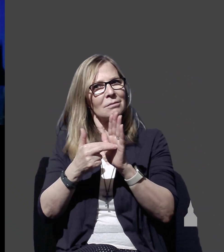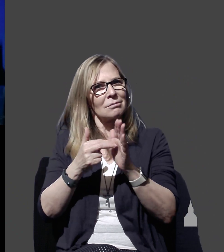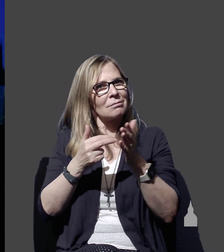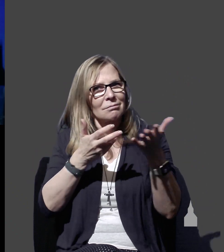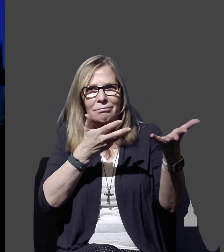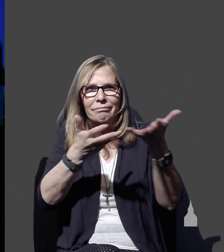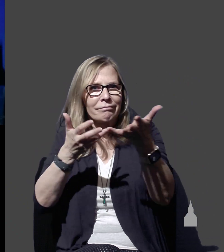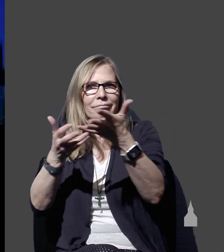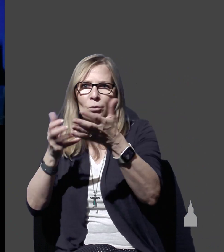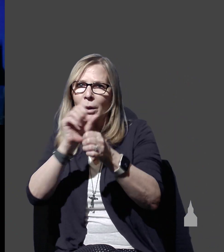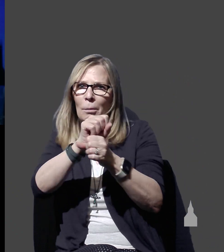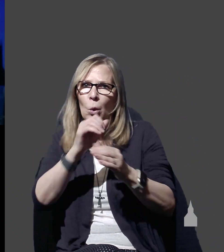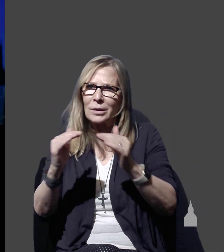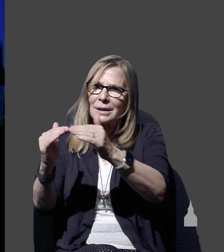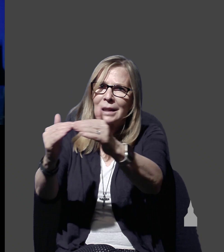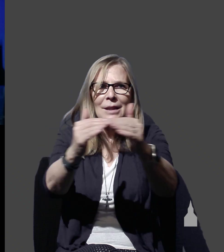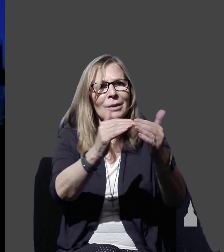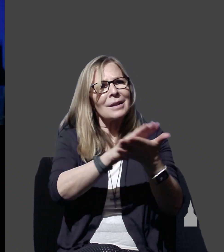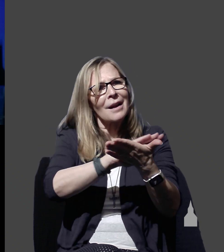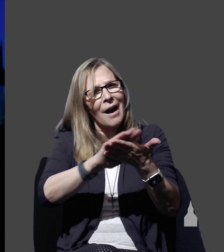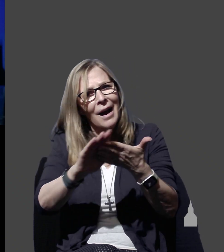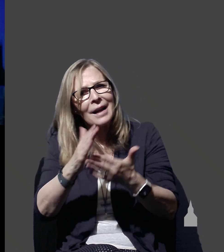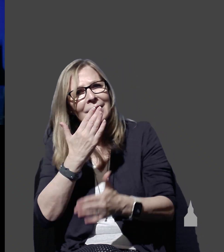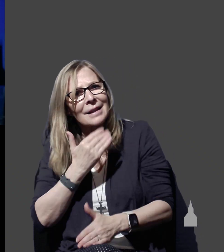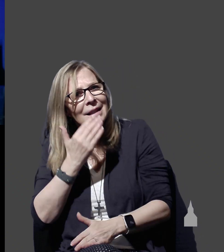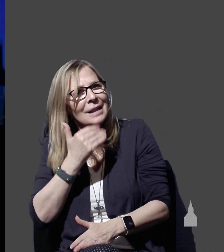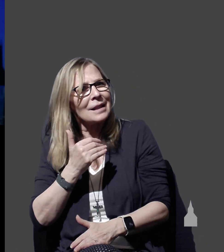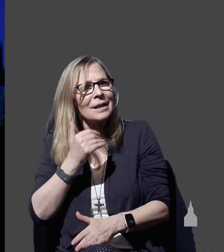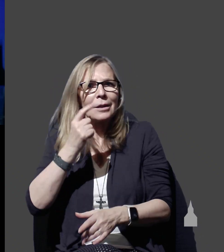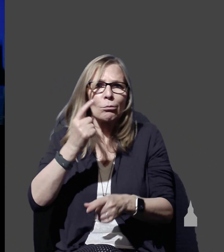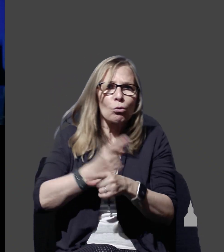equally. Treating them kindly, treating them